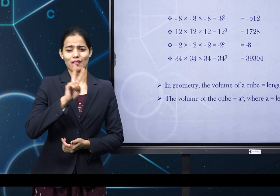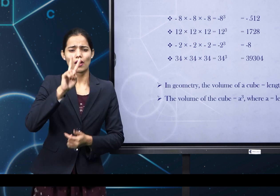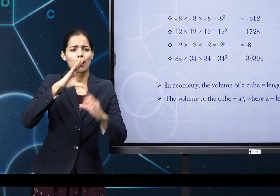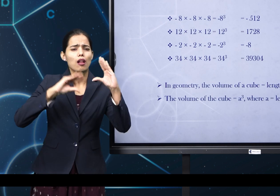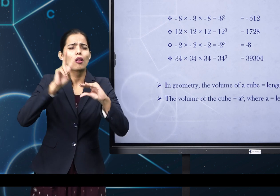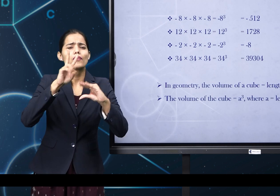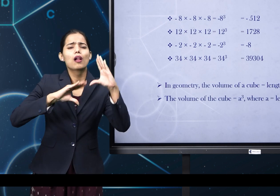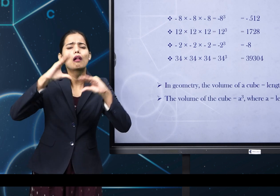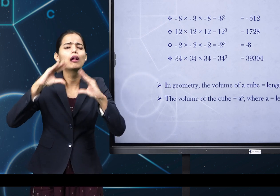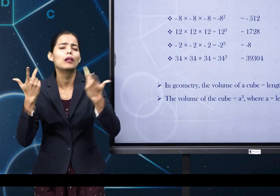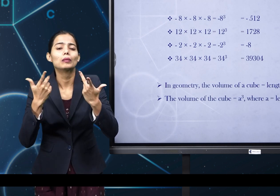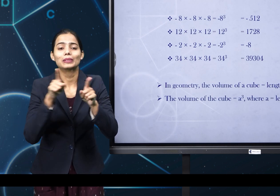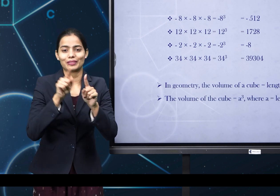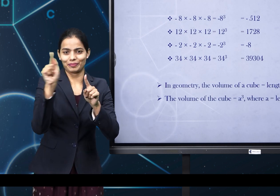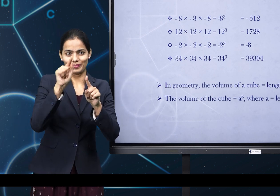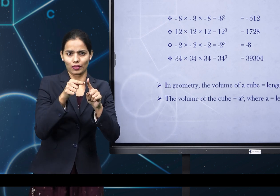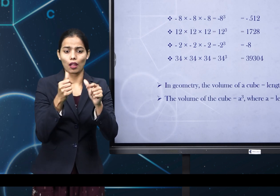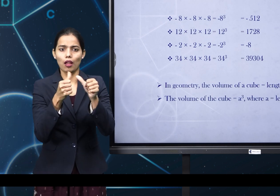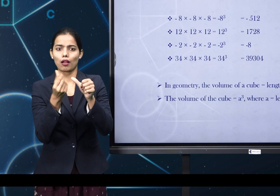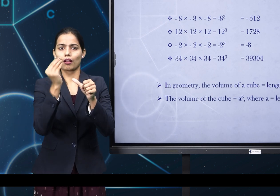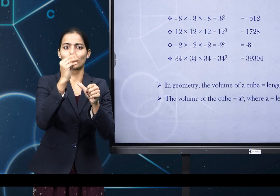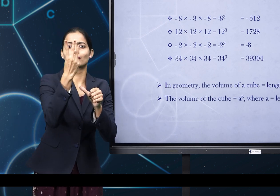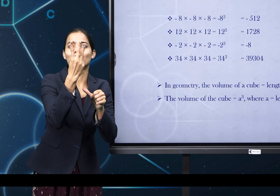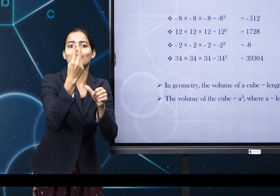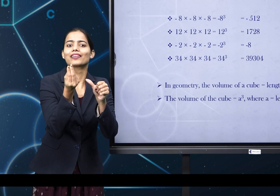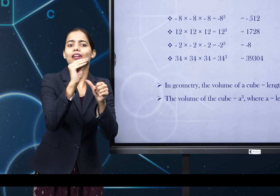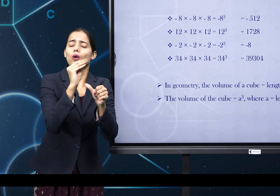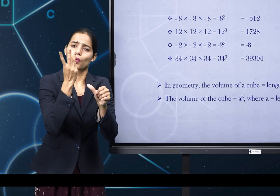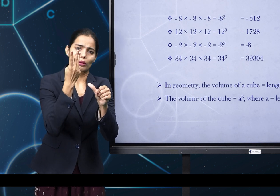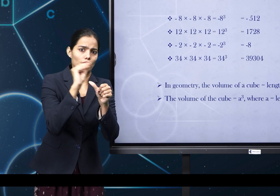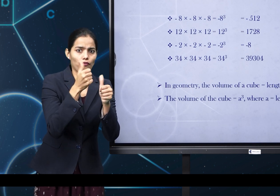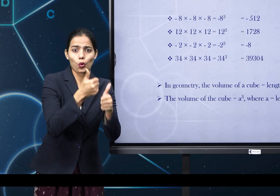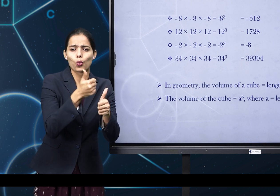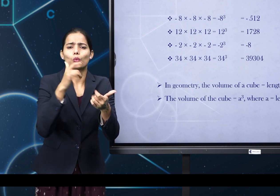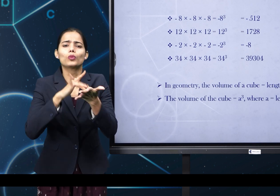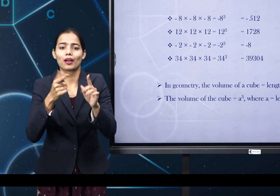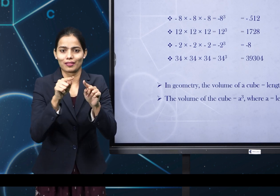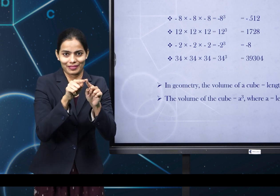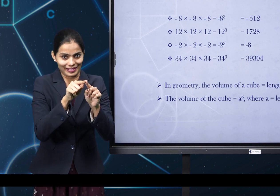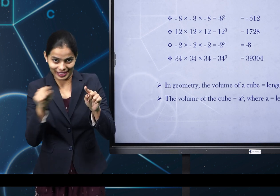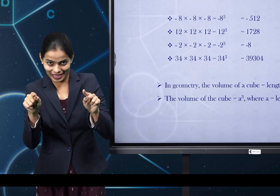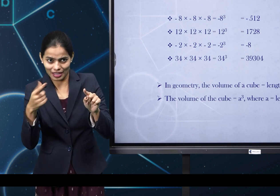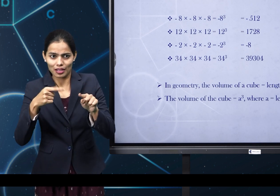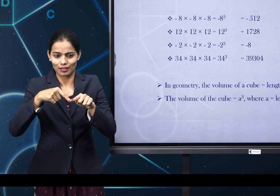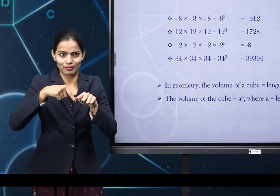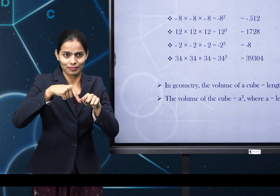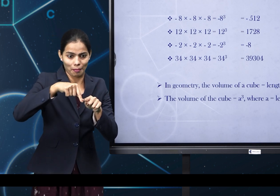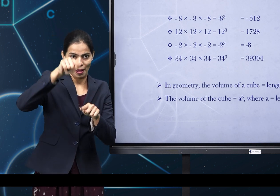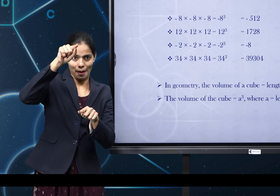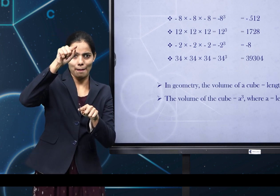Thus, the volume of the cube is equal to a cube, where a is equal to length is equal to height is equal to